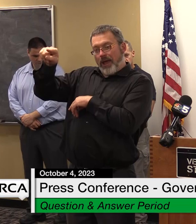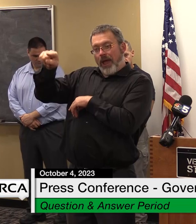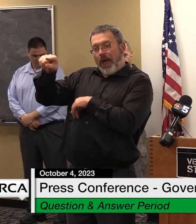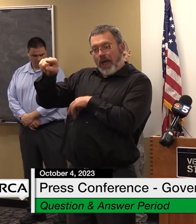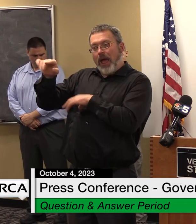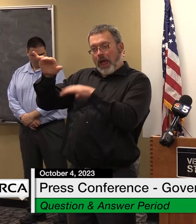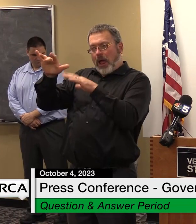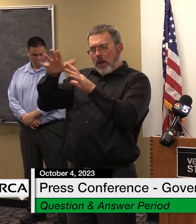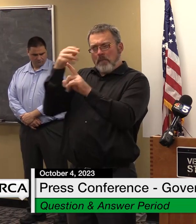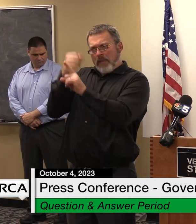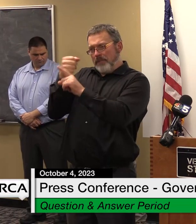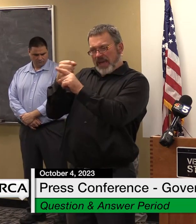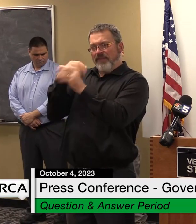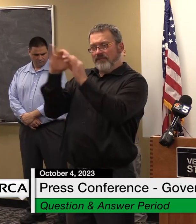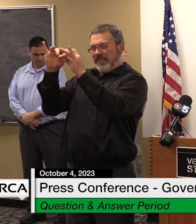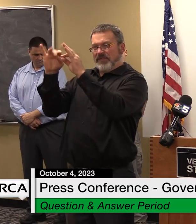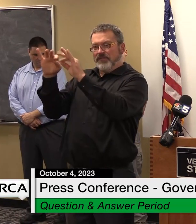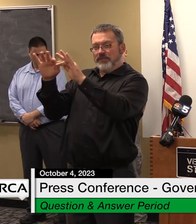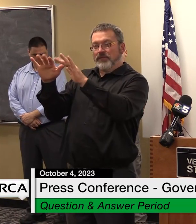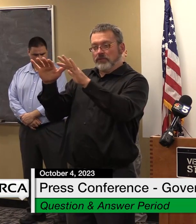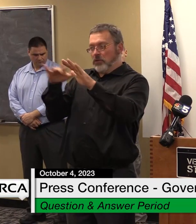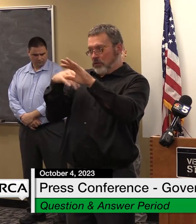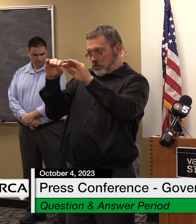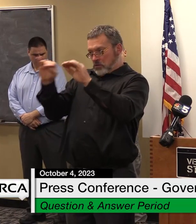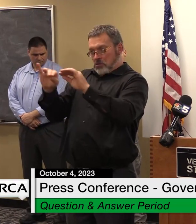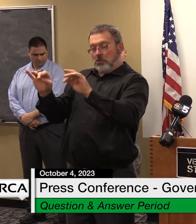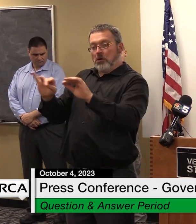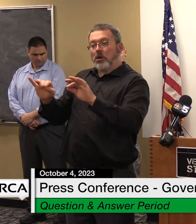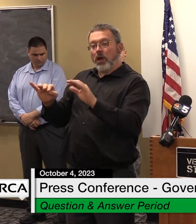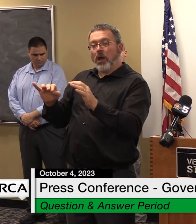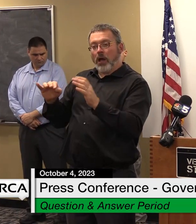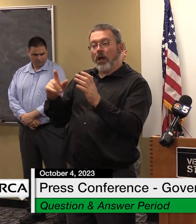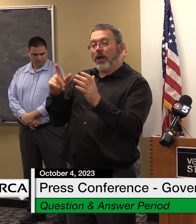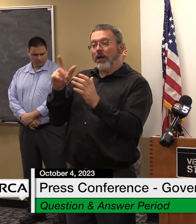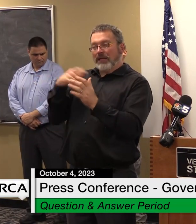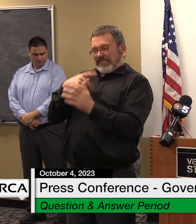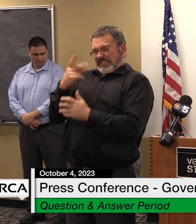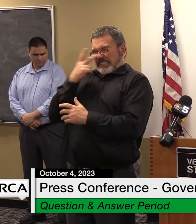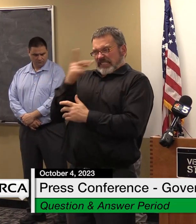are historically vulnerable.